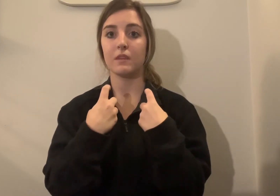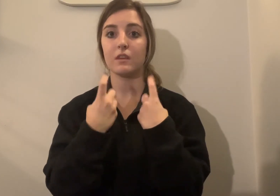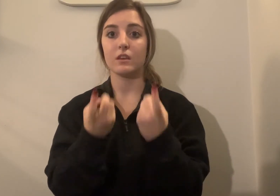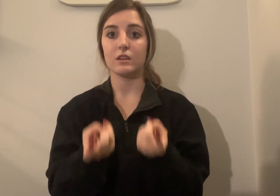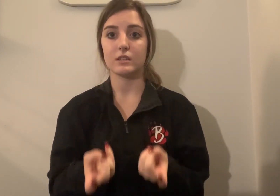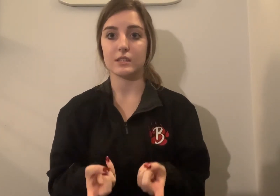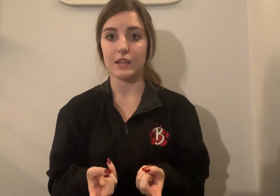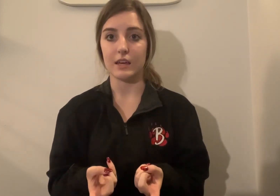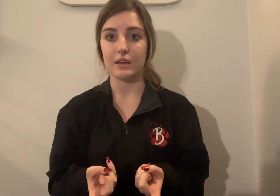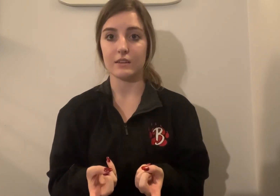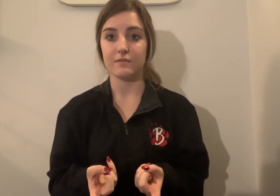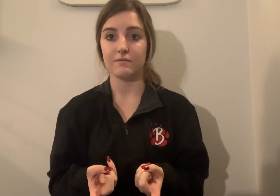Sleigh.